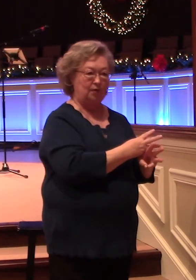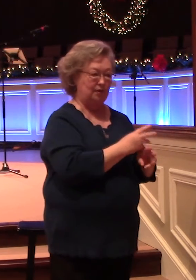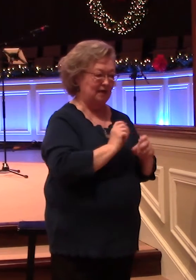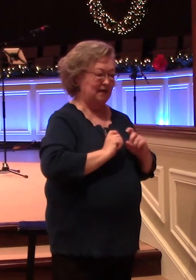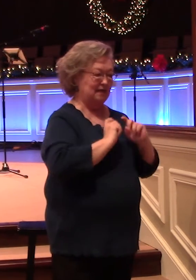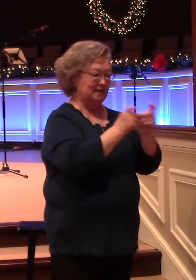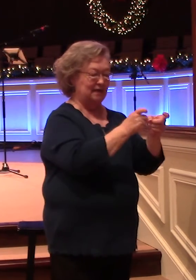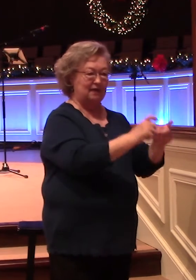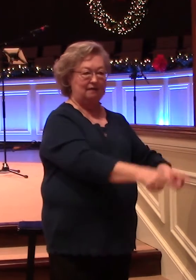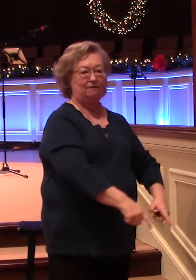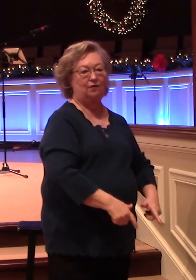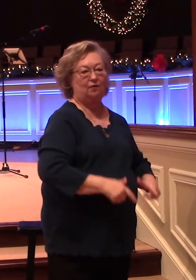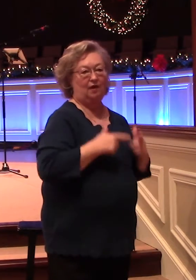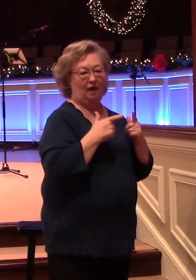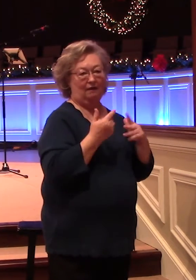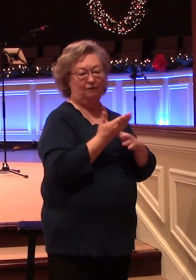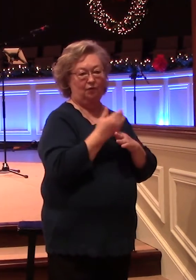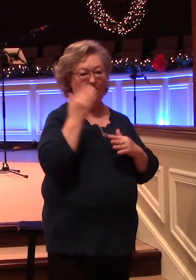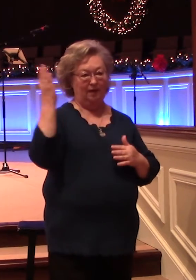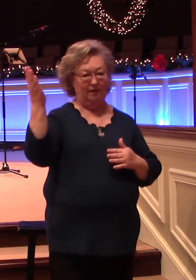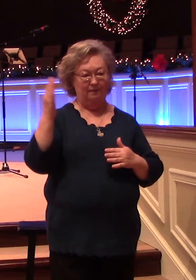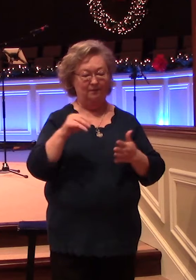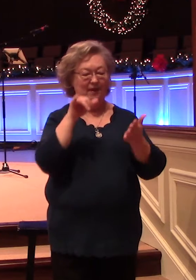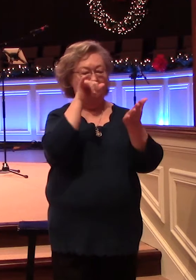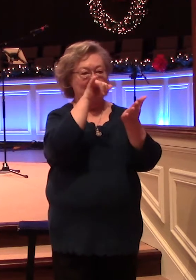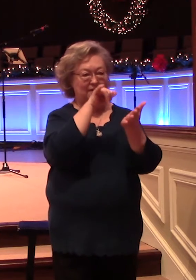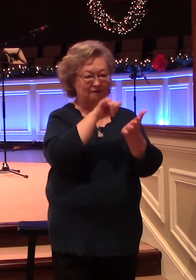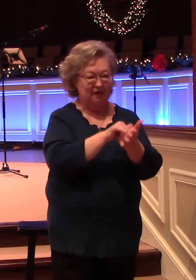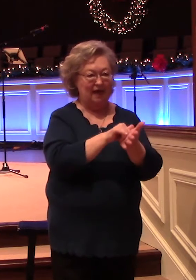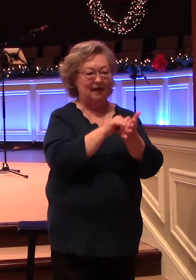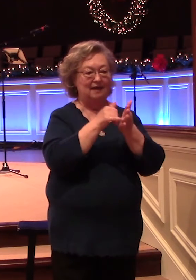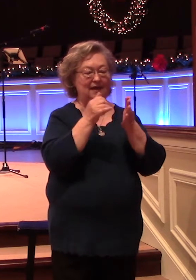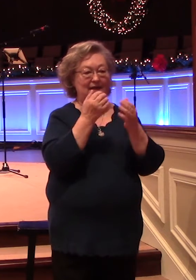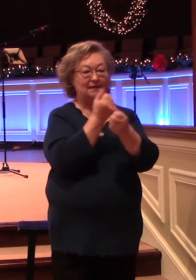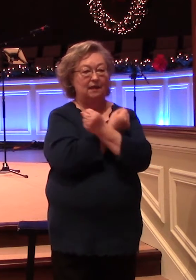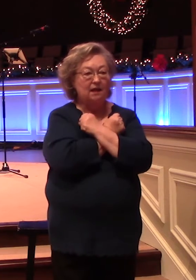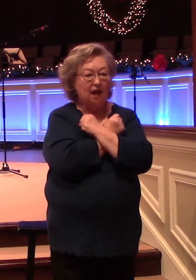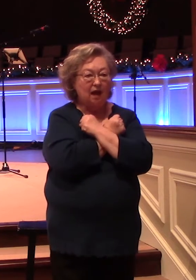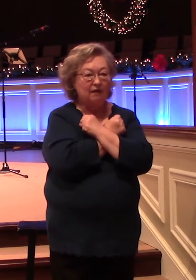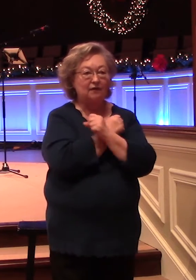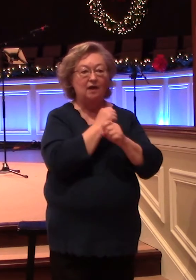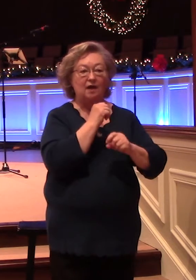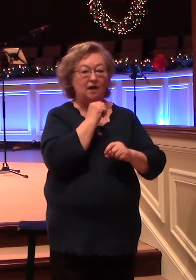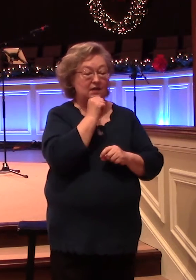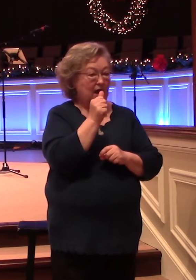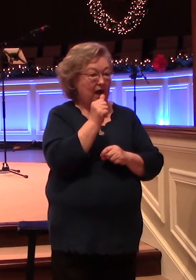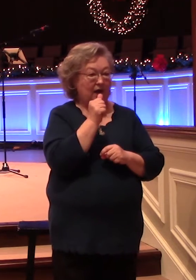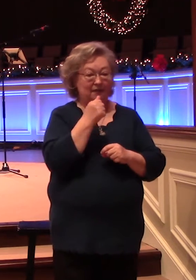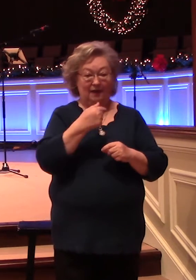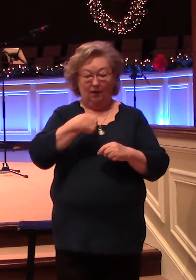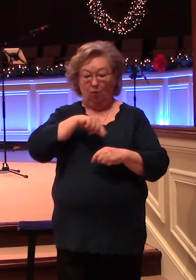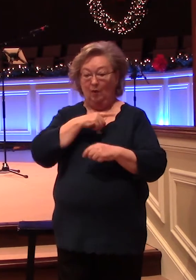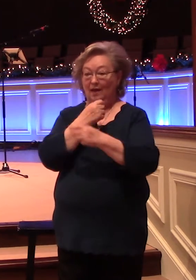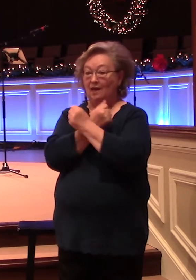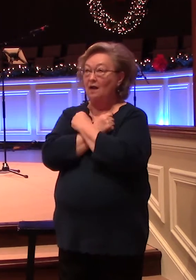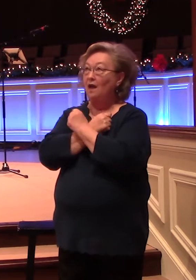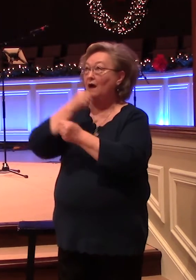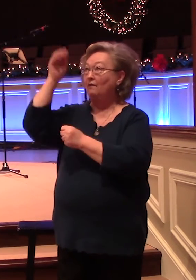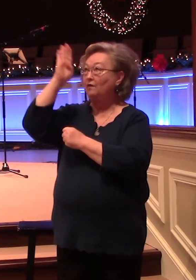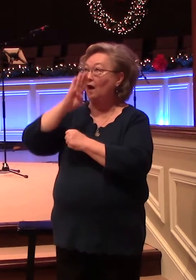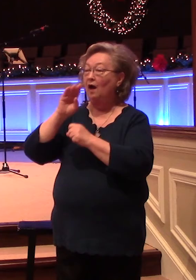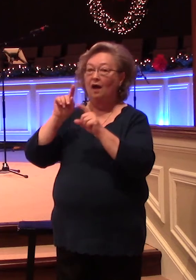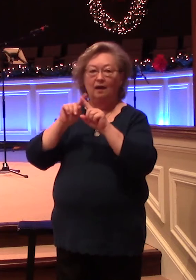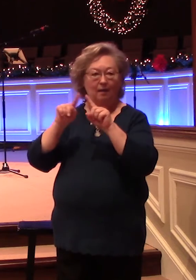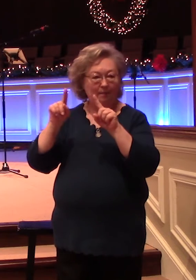this is love. Not that we love God, but that he loved us and sent his Son as our propitiation. There's your big,